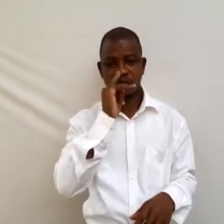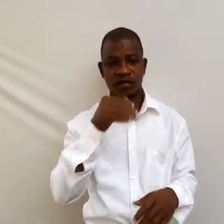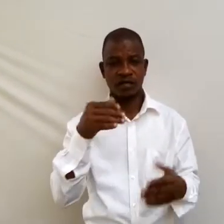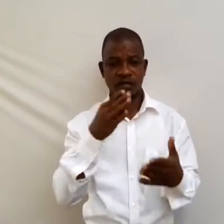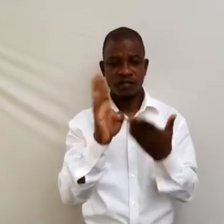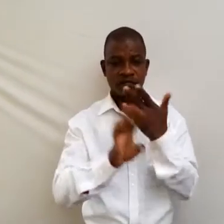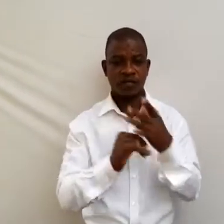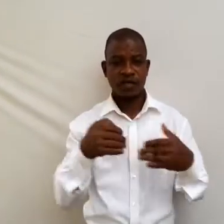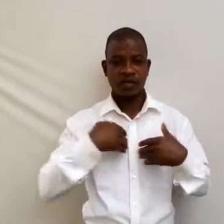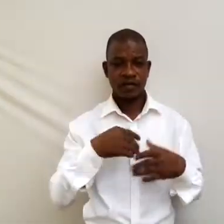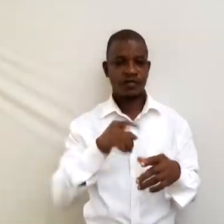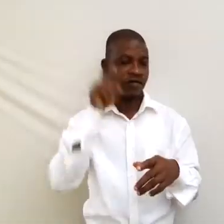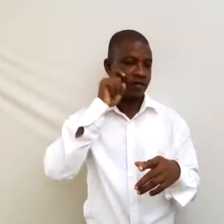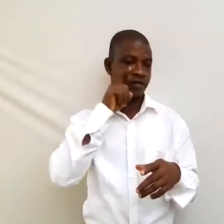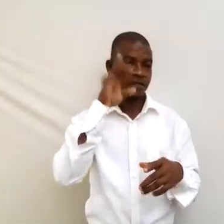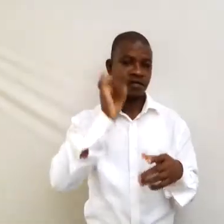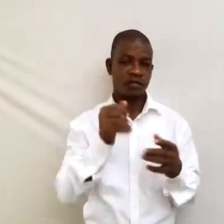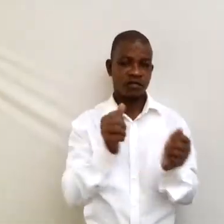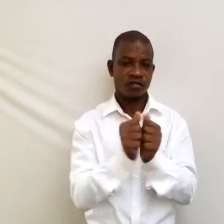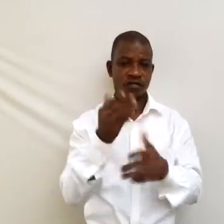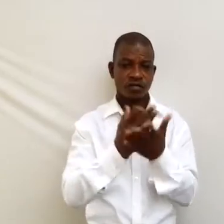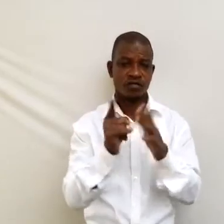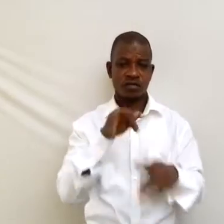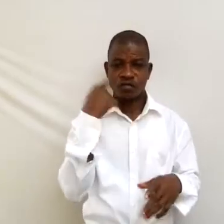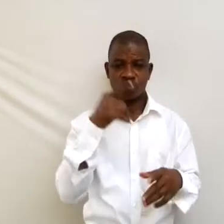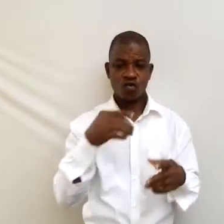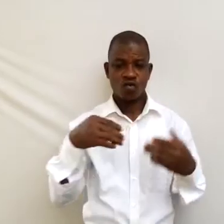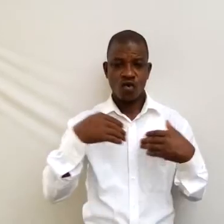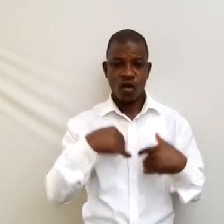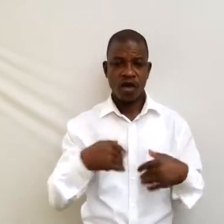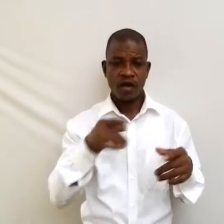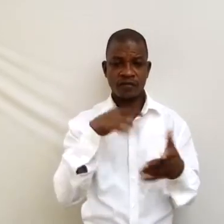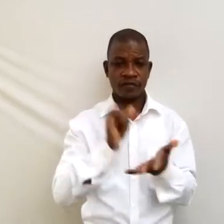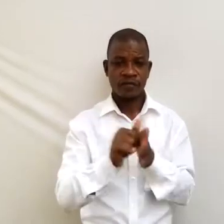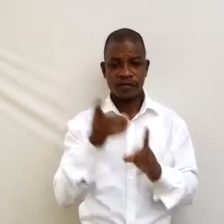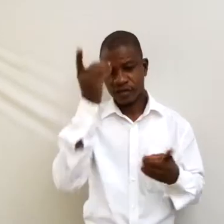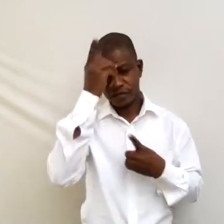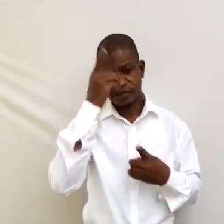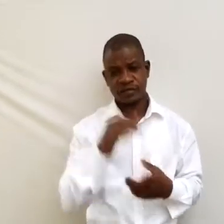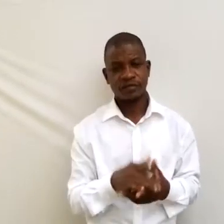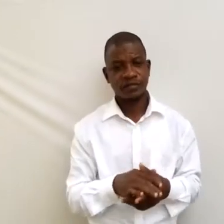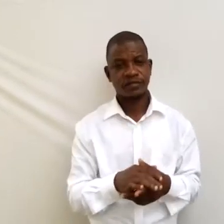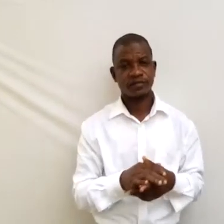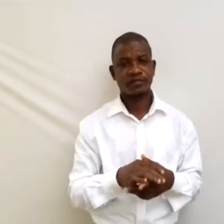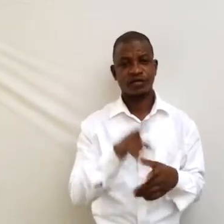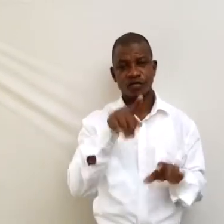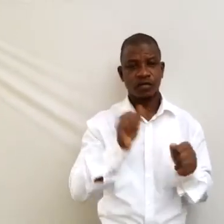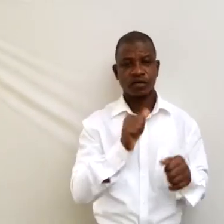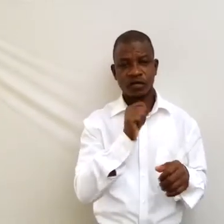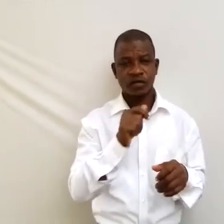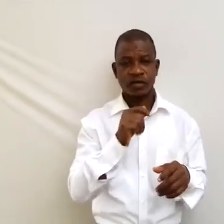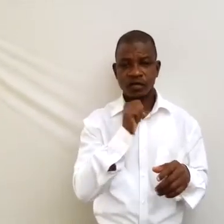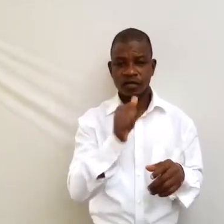intimate sexual contact with someone who already has the infection. You cannot tell if the person is